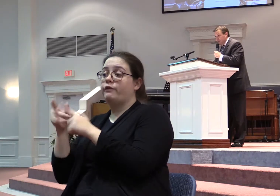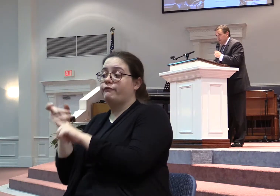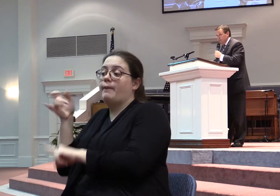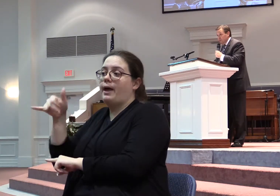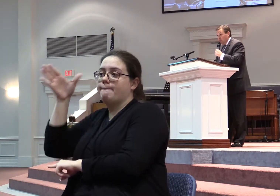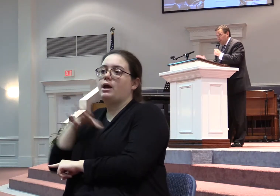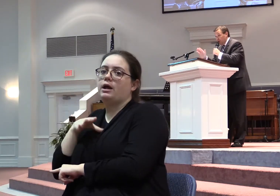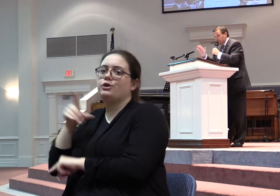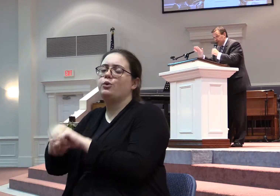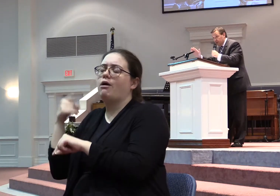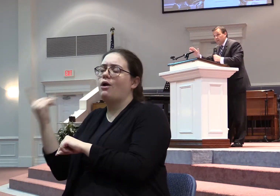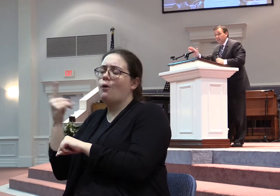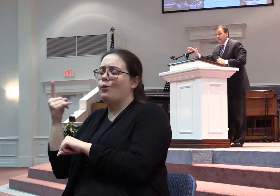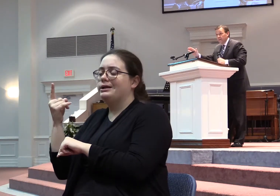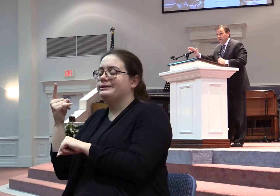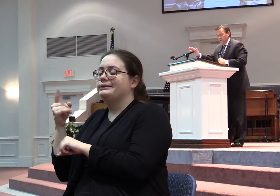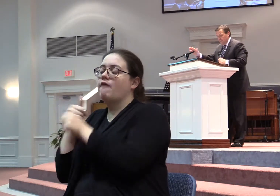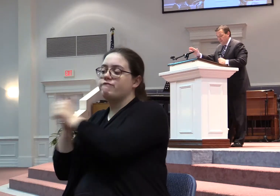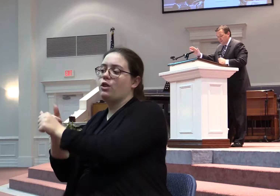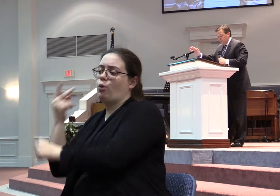right, or what looks better.